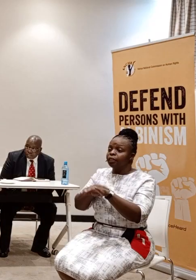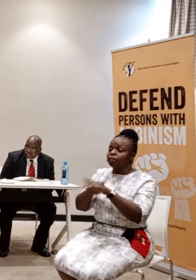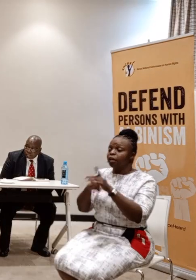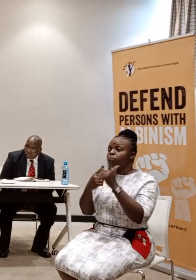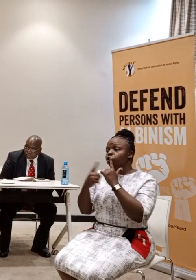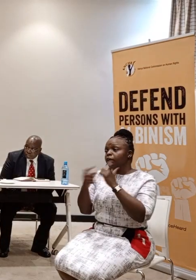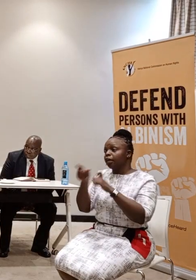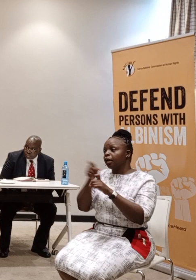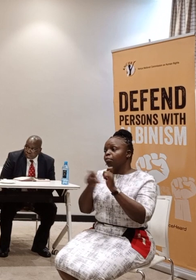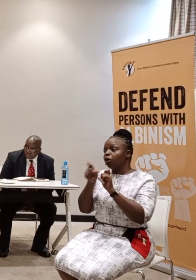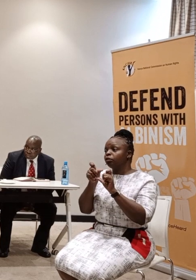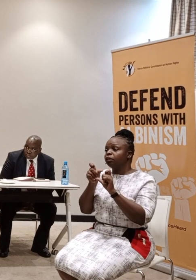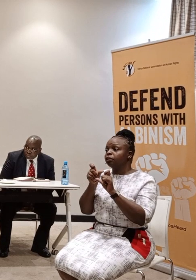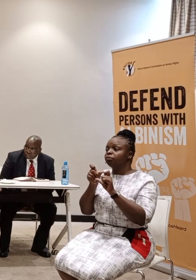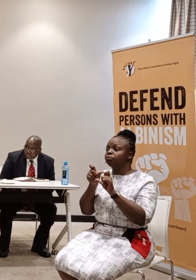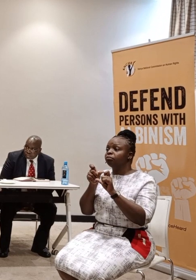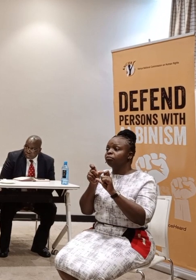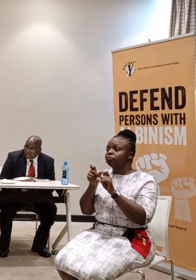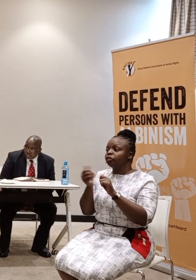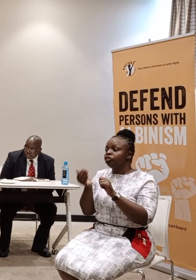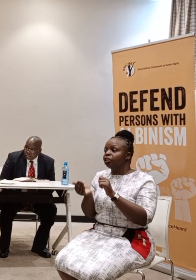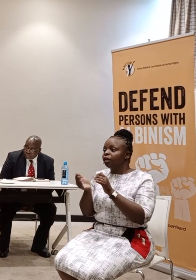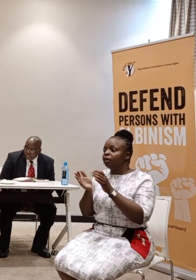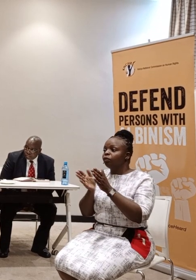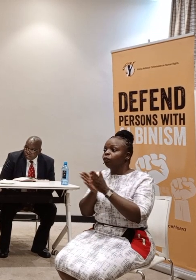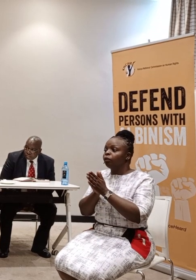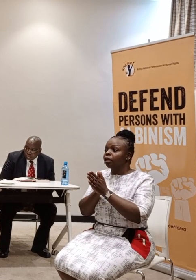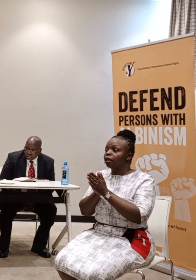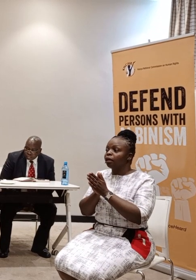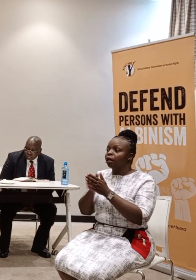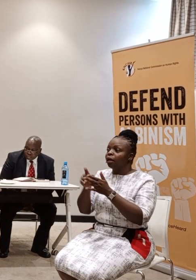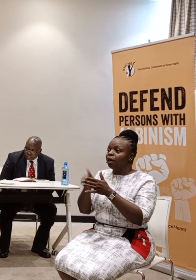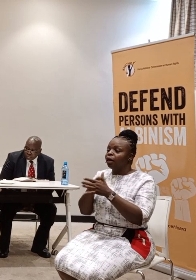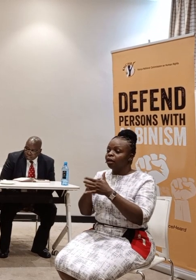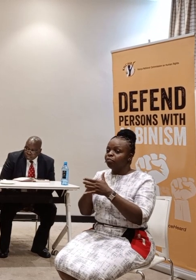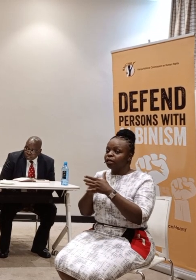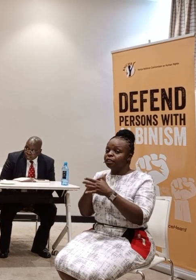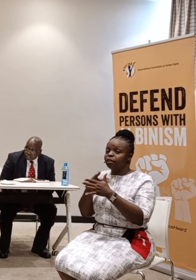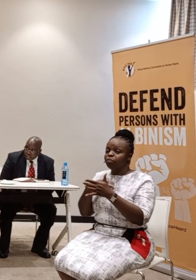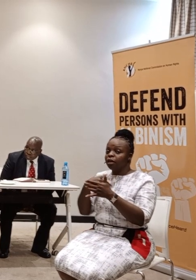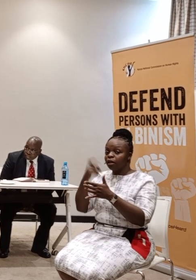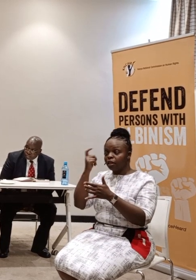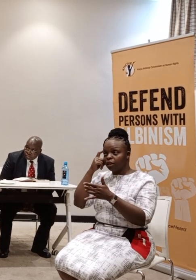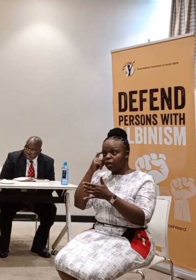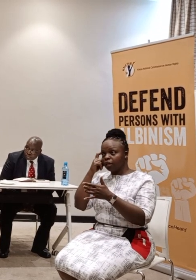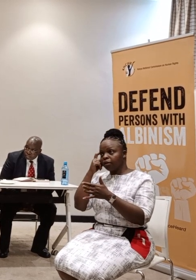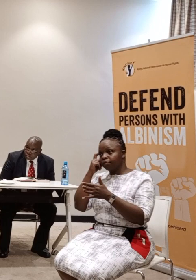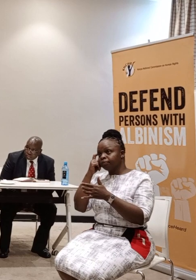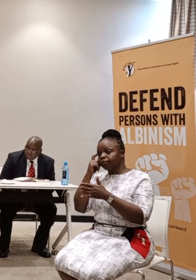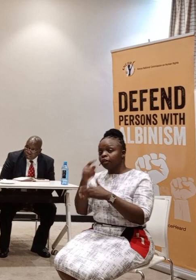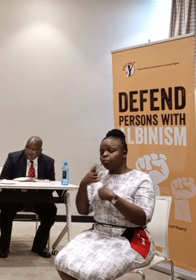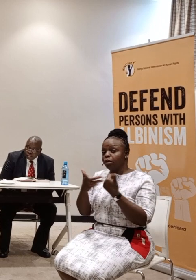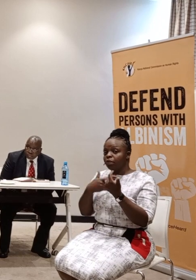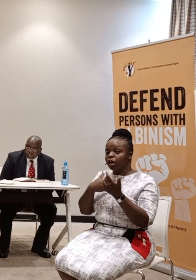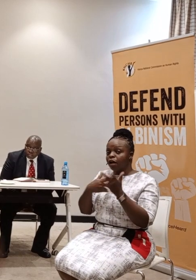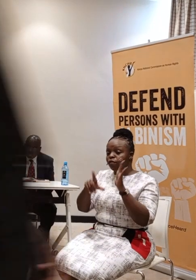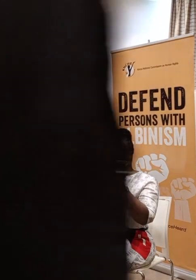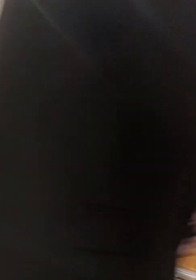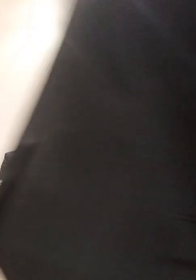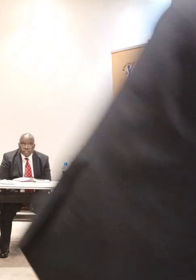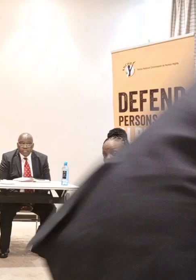of The child. the child with albinism. And I am thinking maybe there's a lot that needs to be